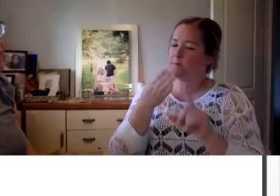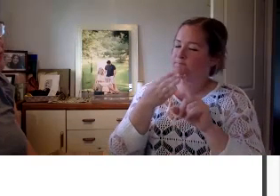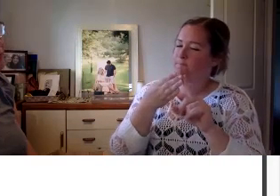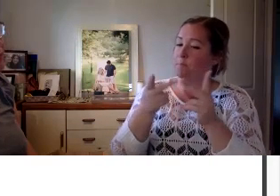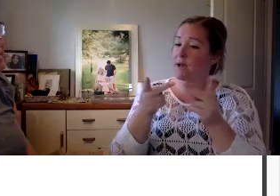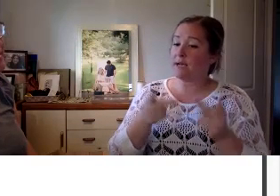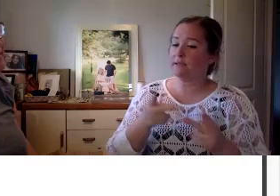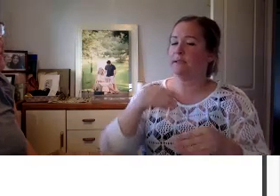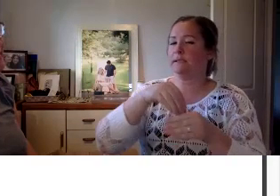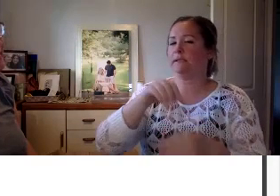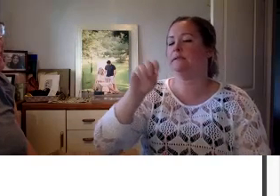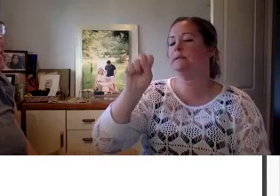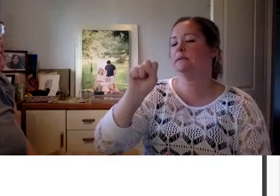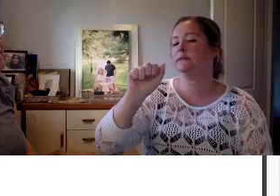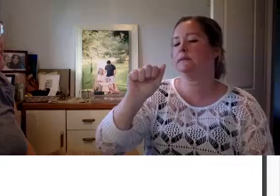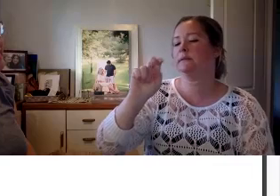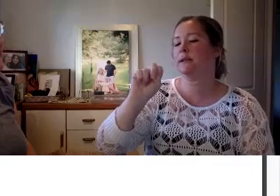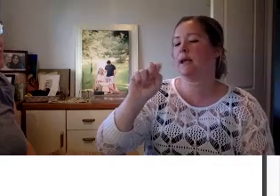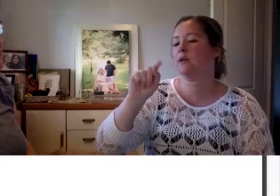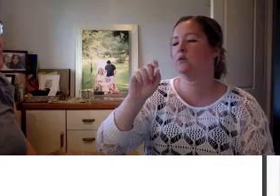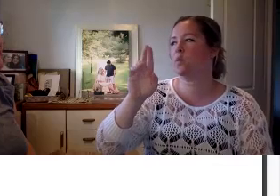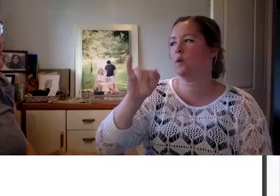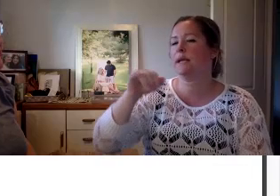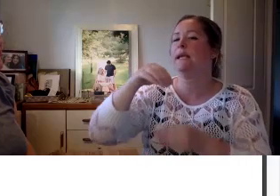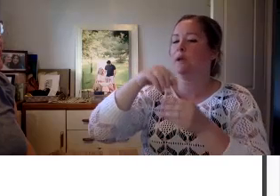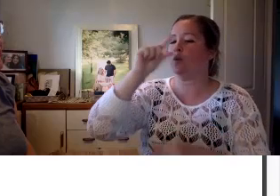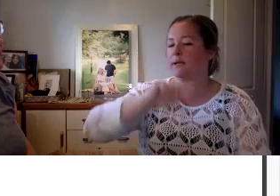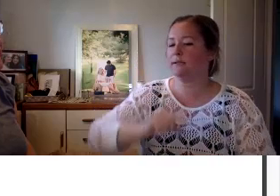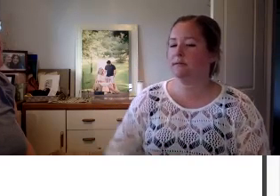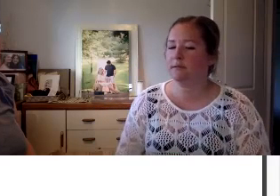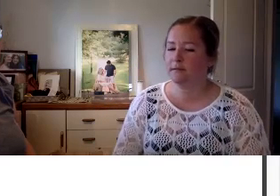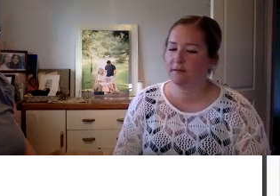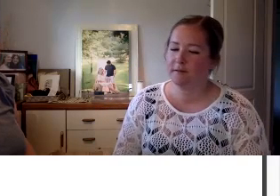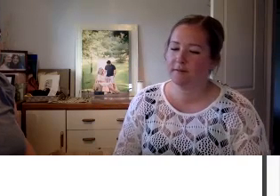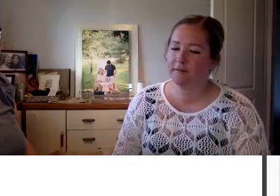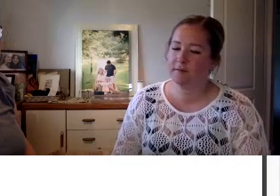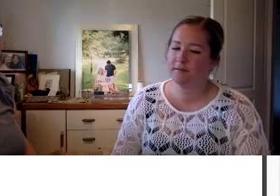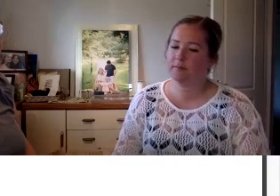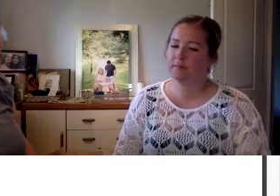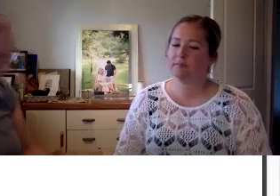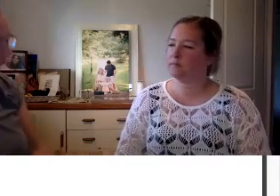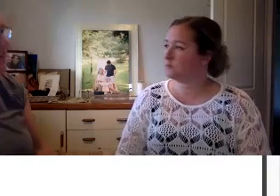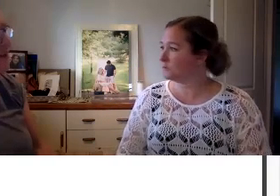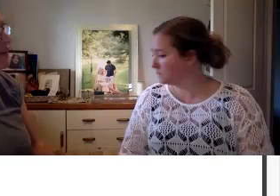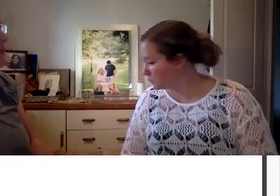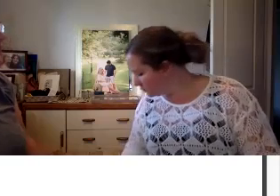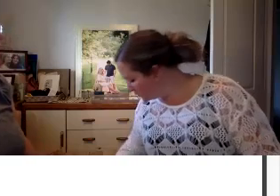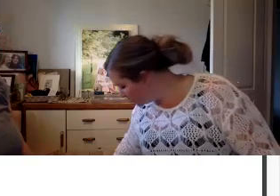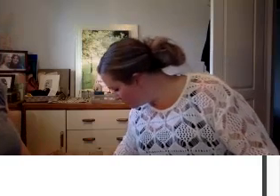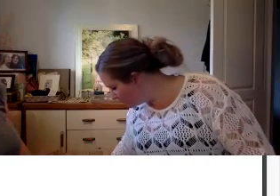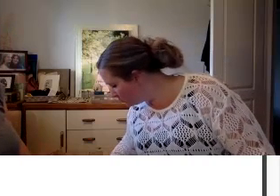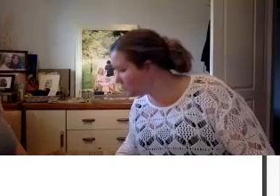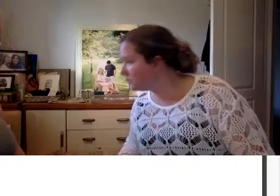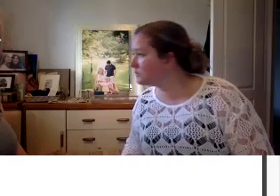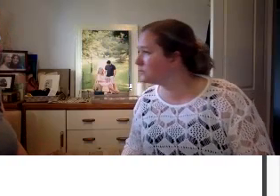My favorite place in Santorini in Greece. So finger spell that